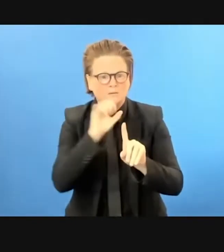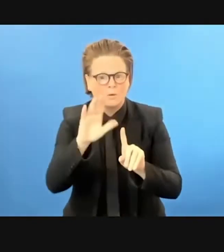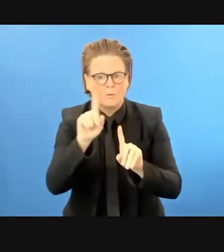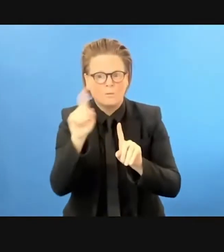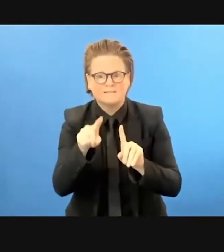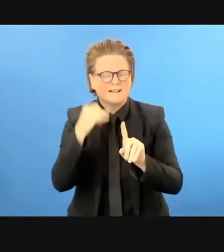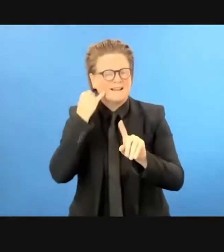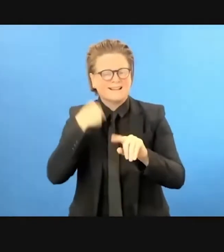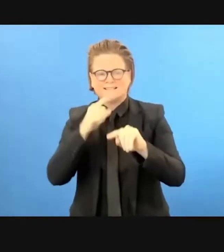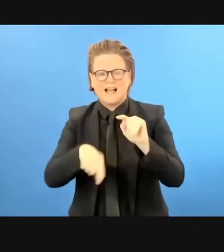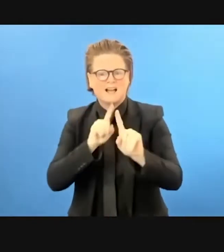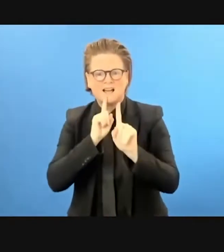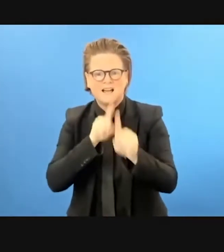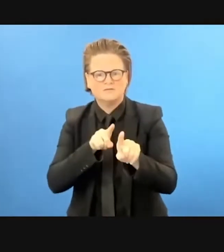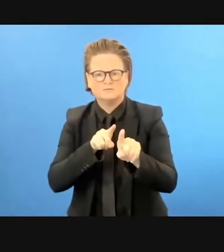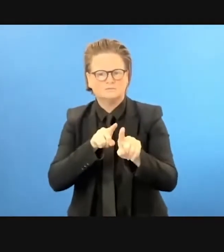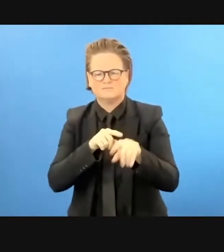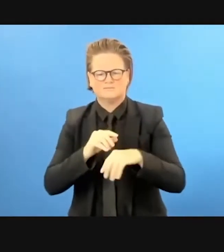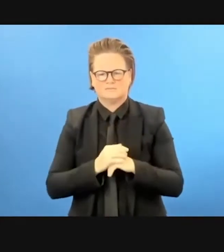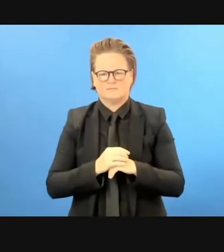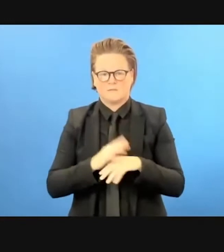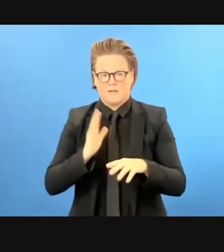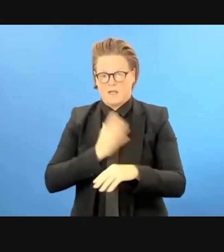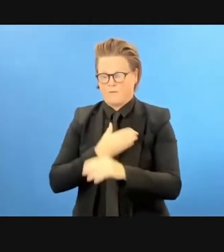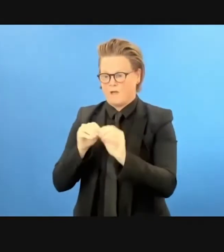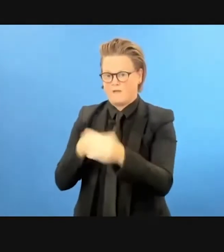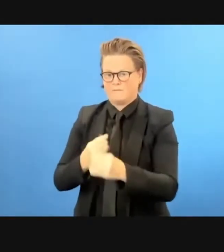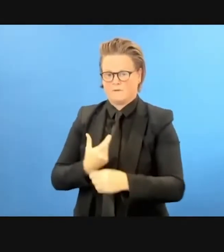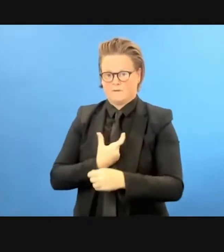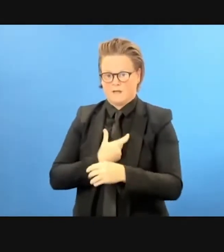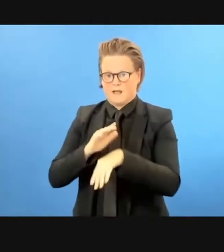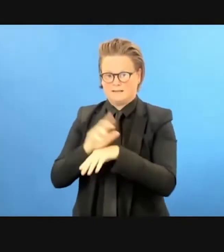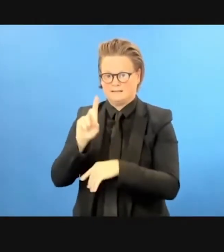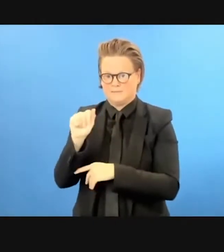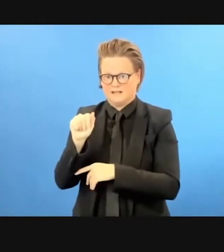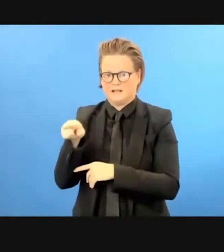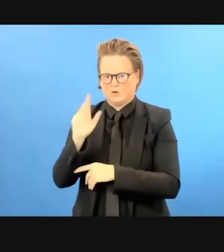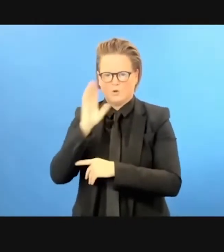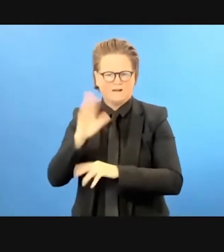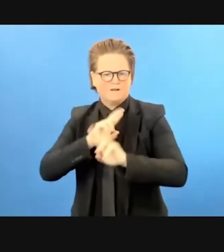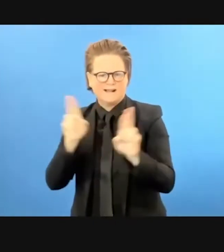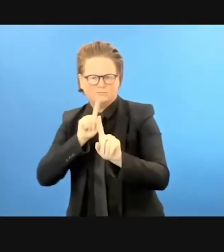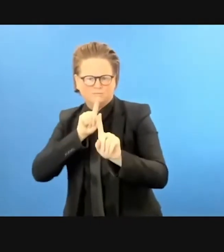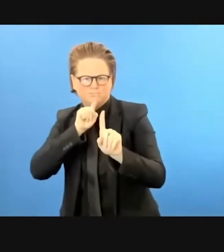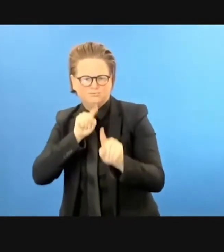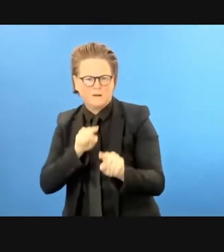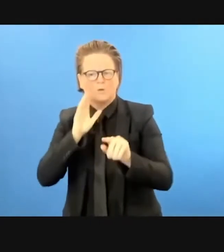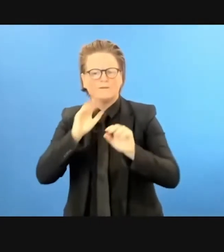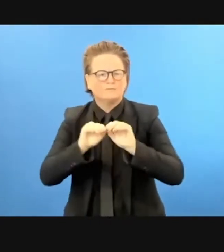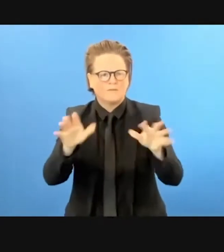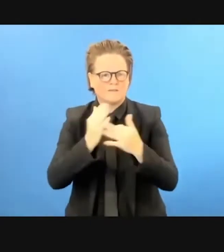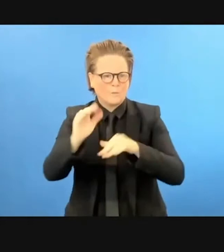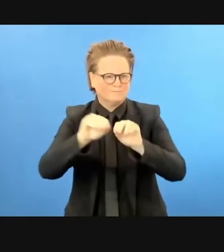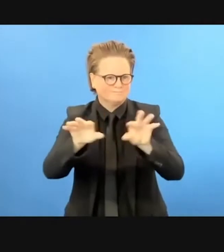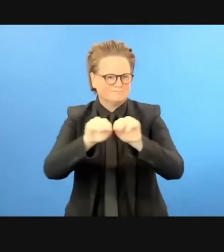assured that the Mayor's Office on Disability will assist in getting those answers to you. But this town hall is just